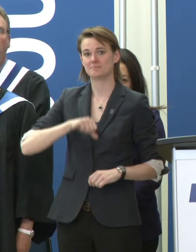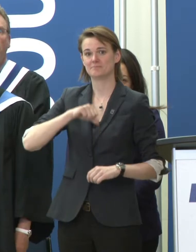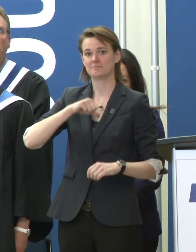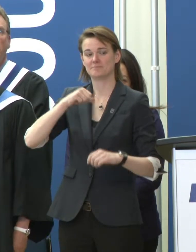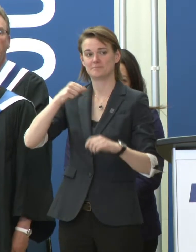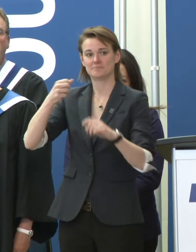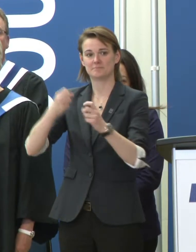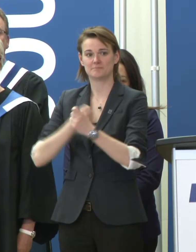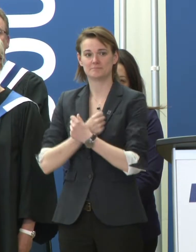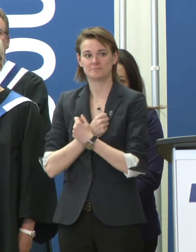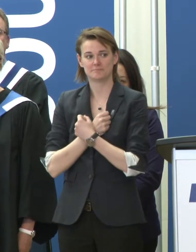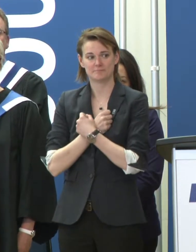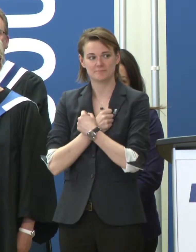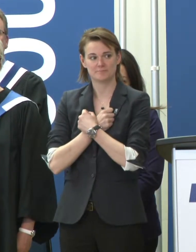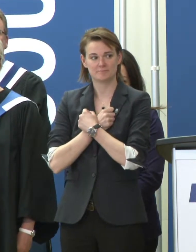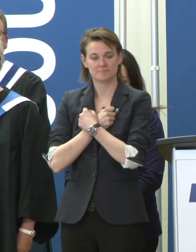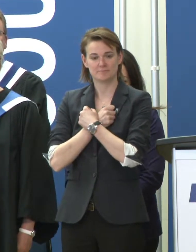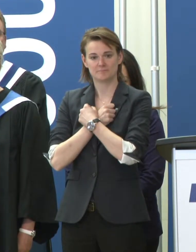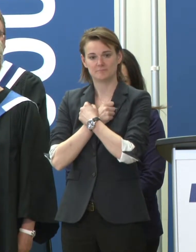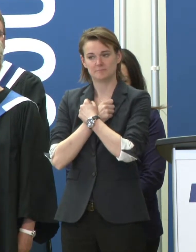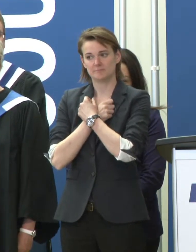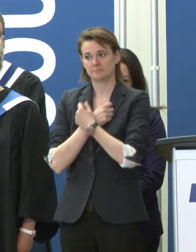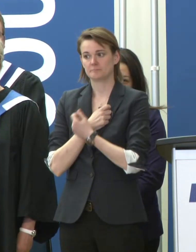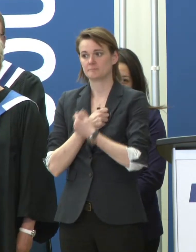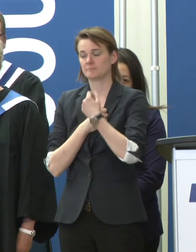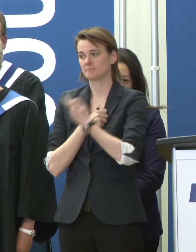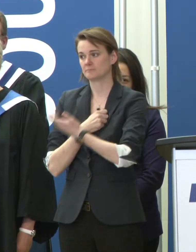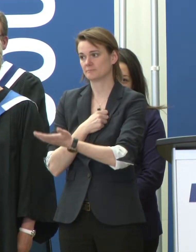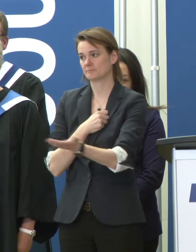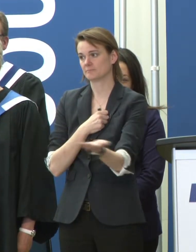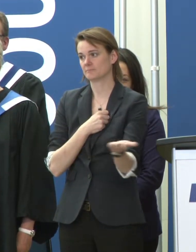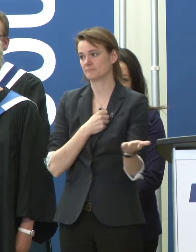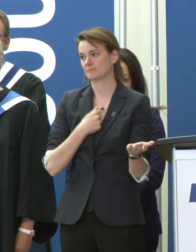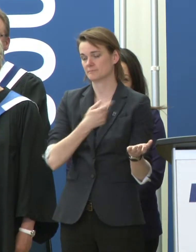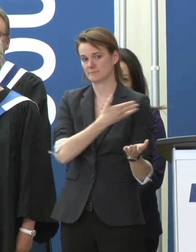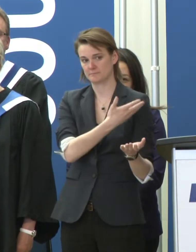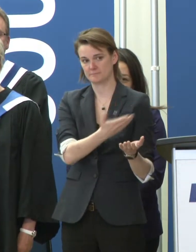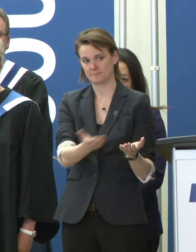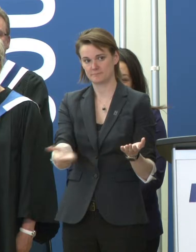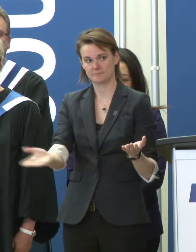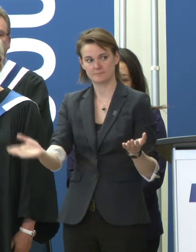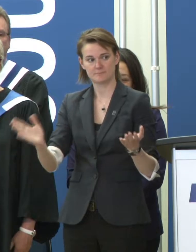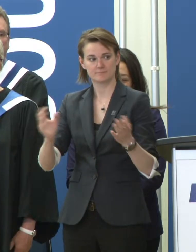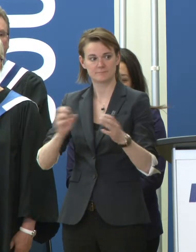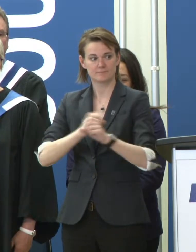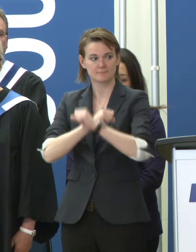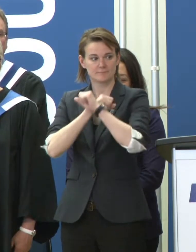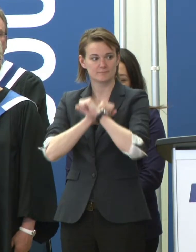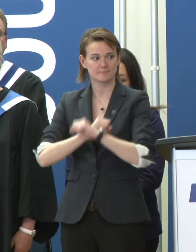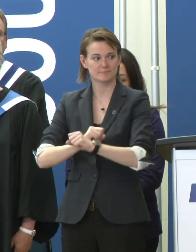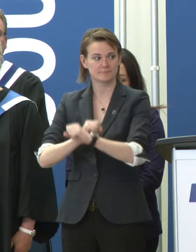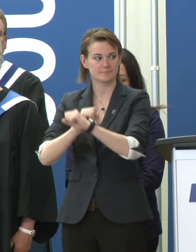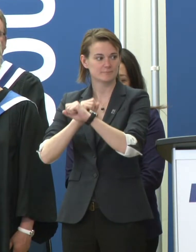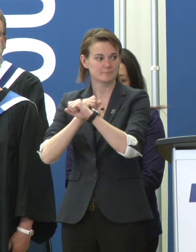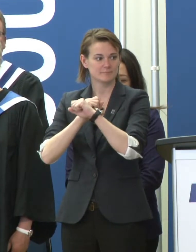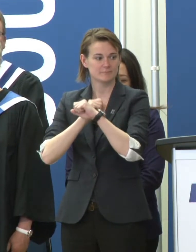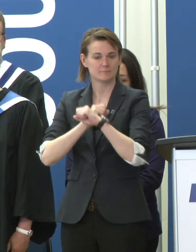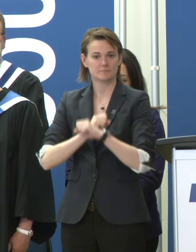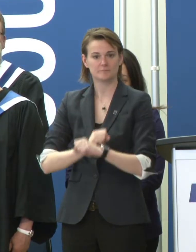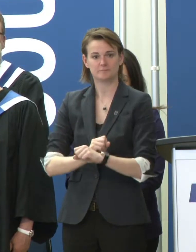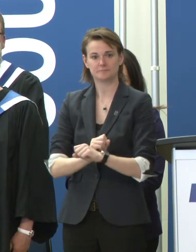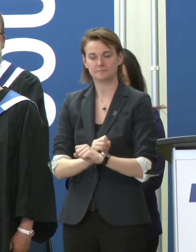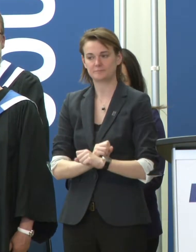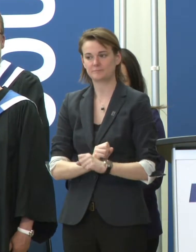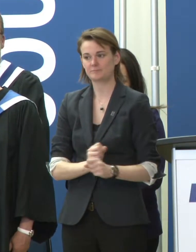true patriot love in all of us